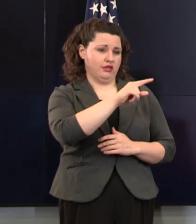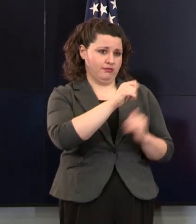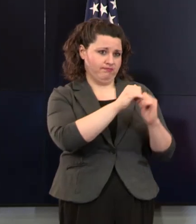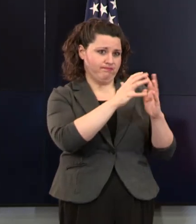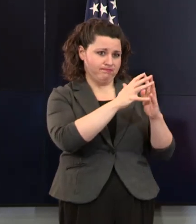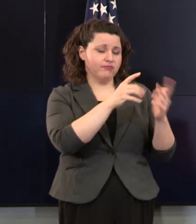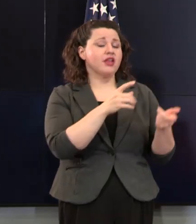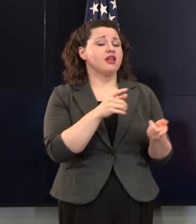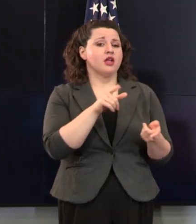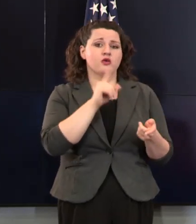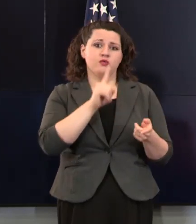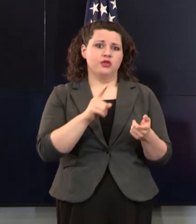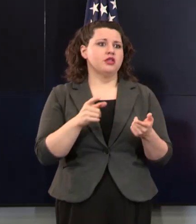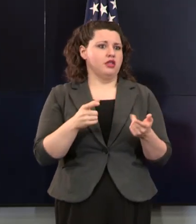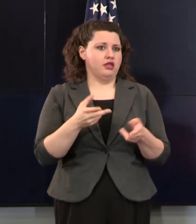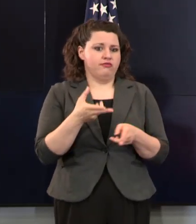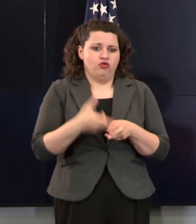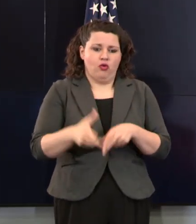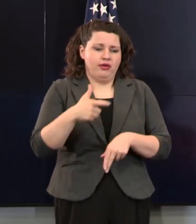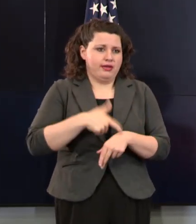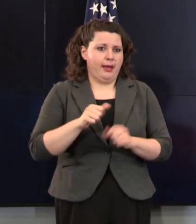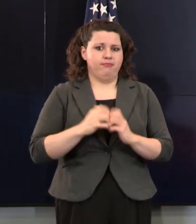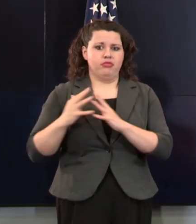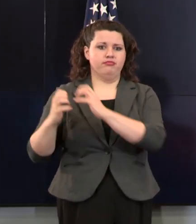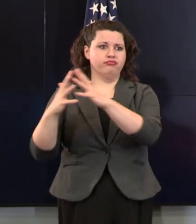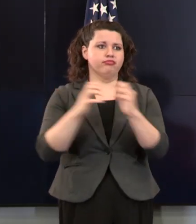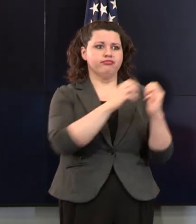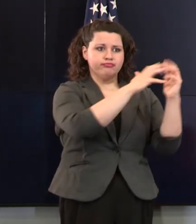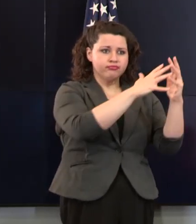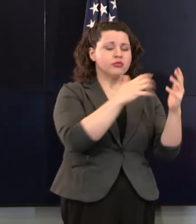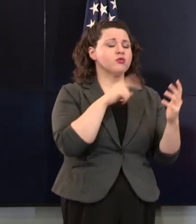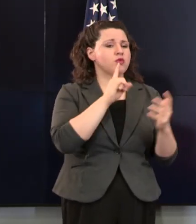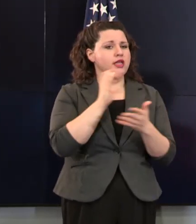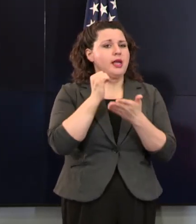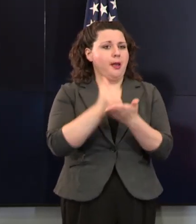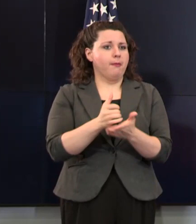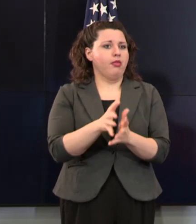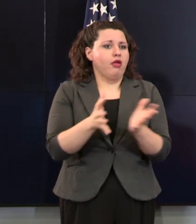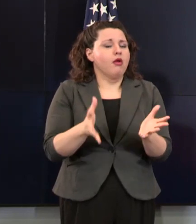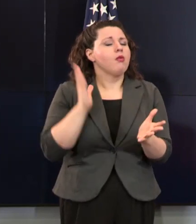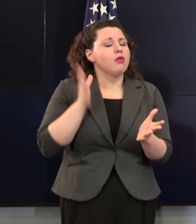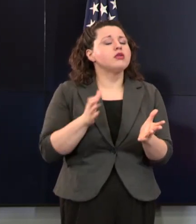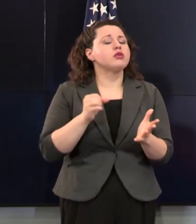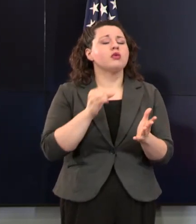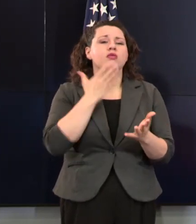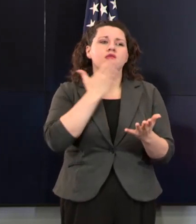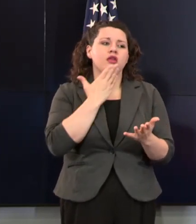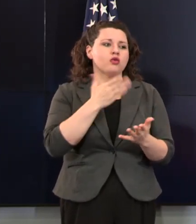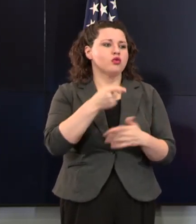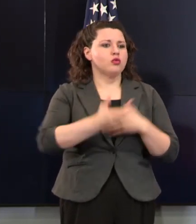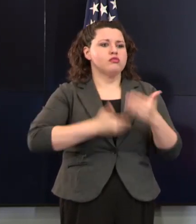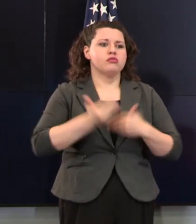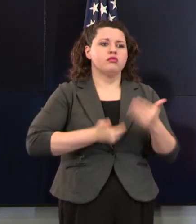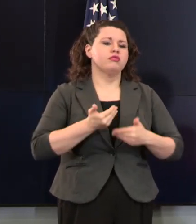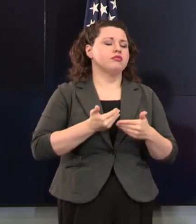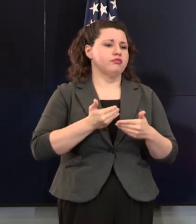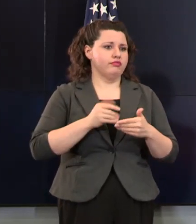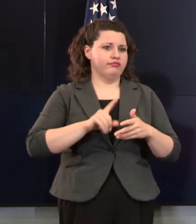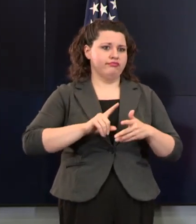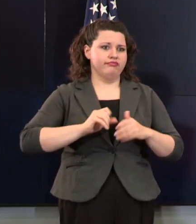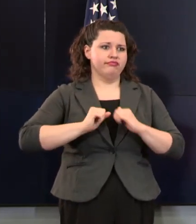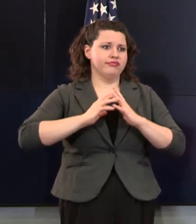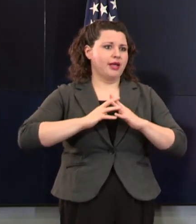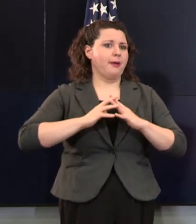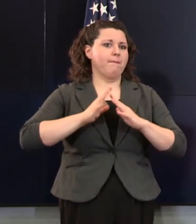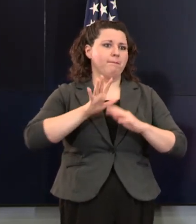in a short amount of time, and it's going to make a big difference for Iowans. So again, thank you for your time and effort in making our rapid statewide implementation